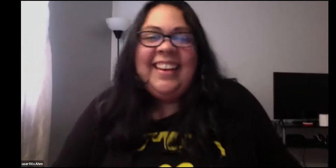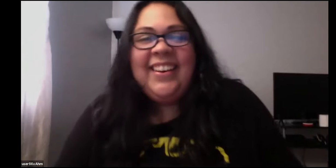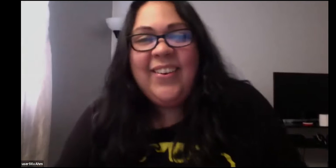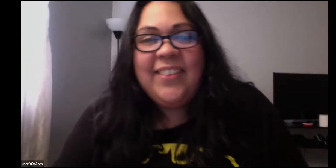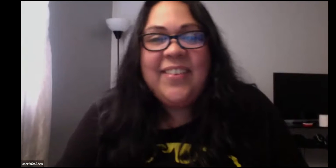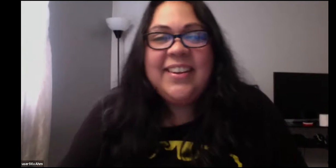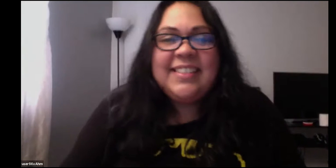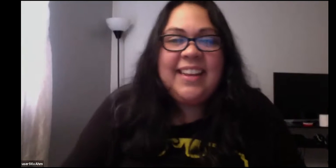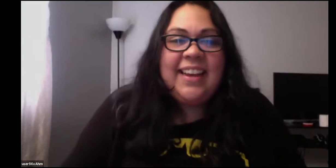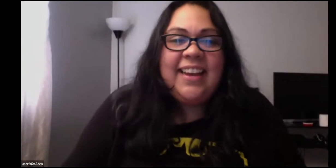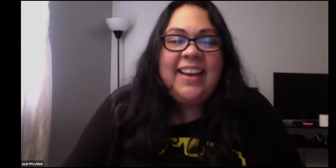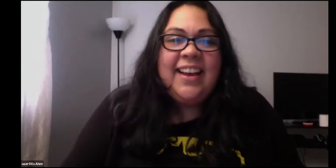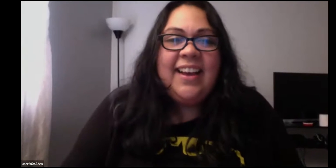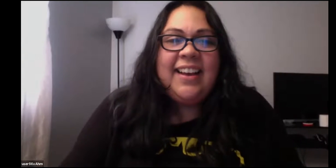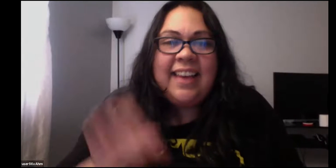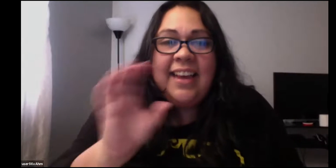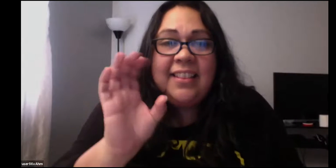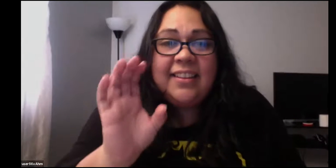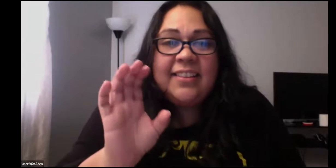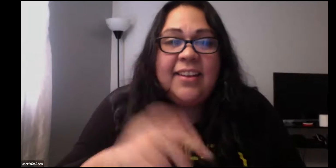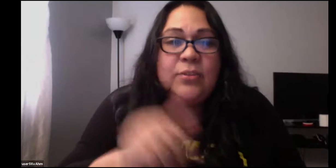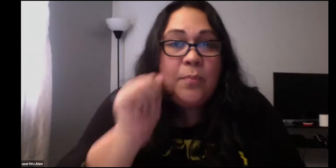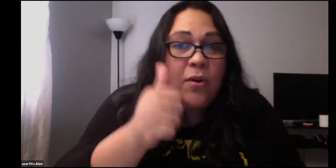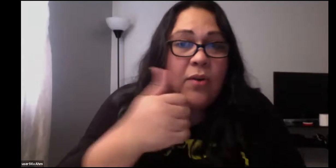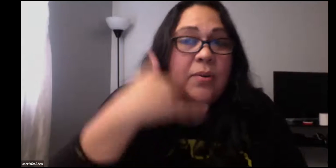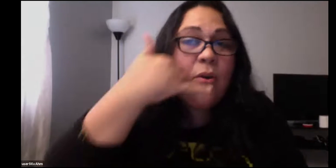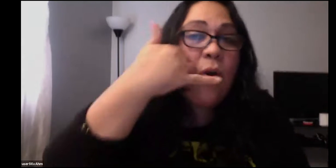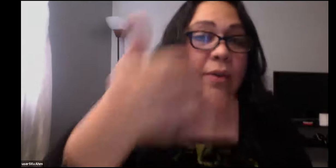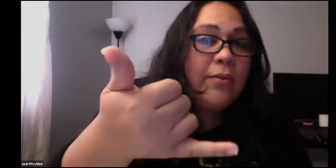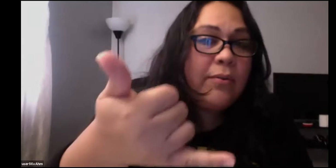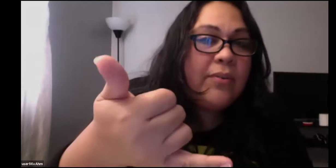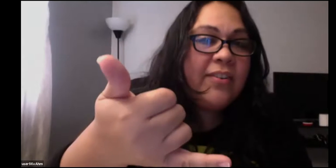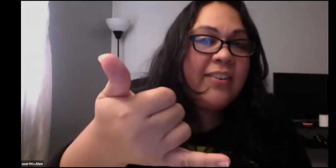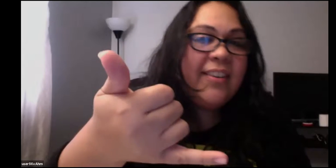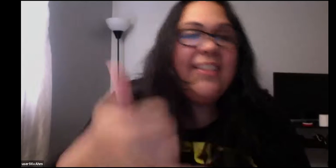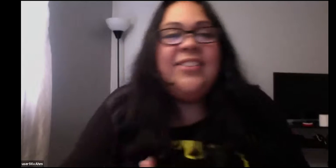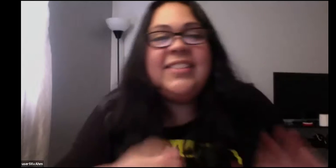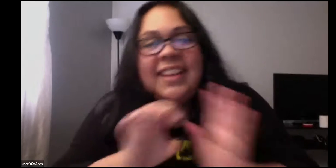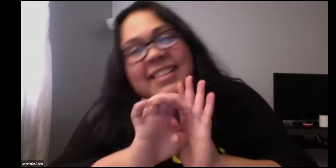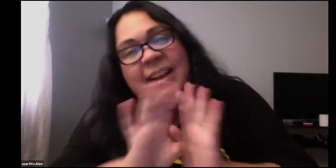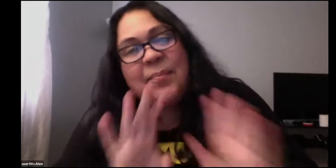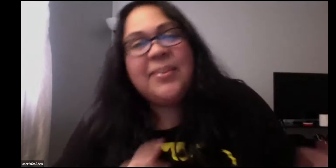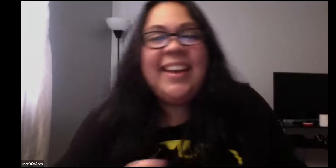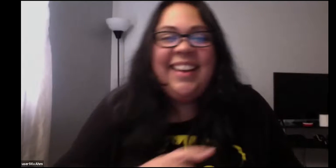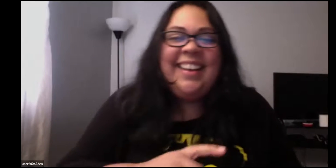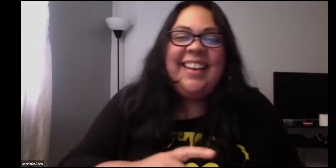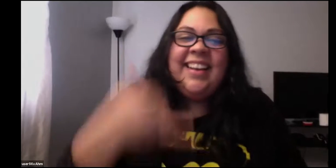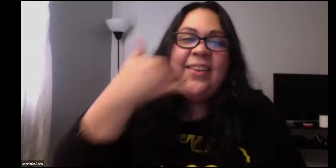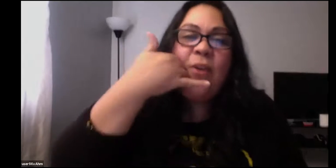Or if I want to say, Caitlin, tomorrow I'm going to call you. Just an example, okay? Call